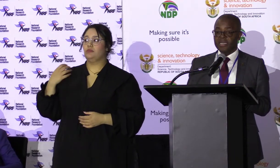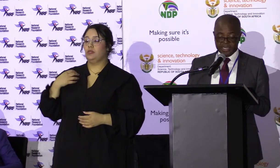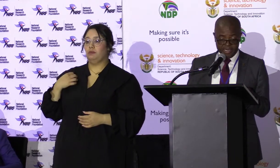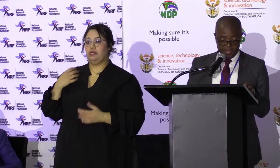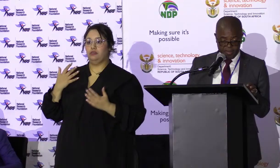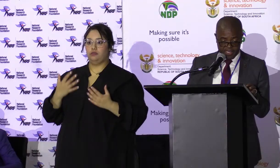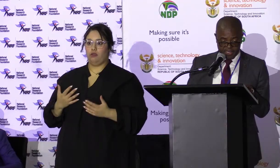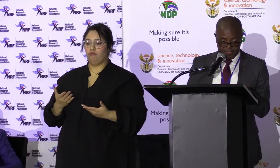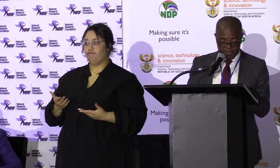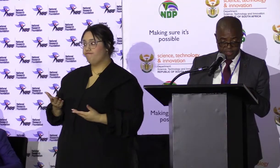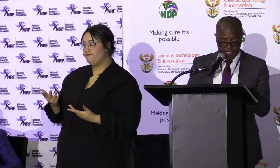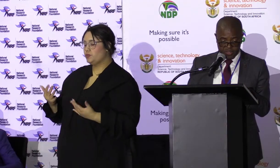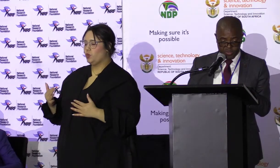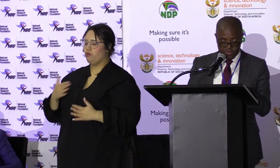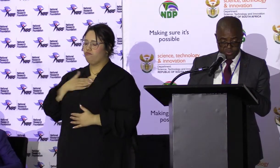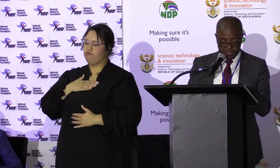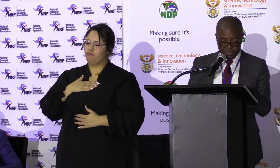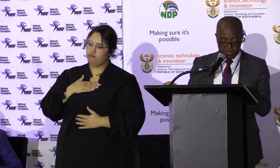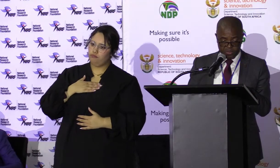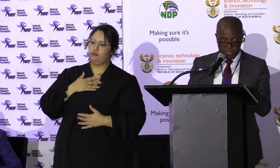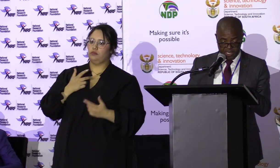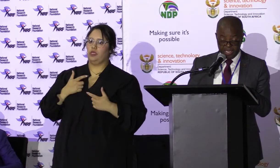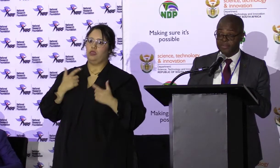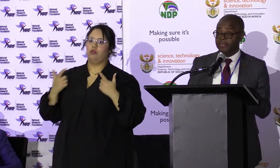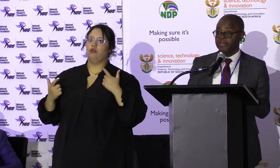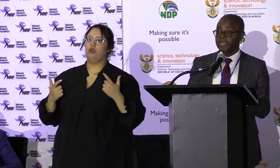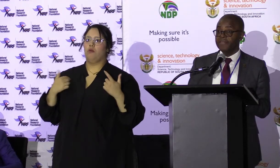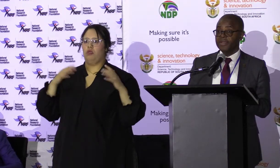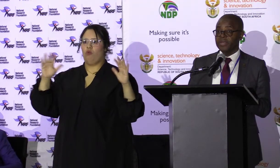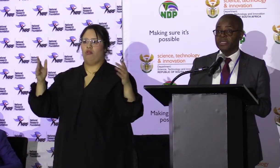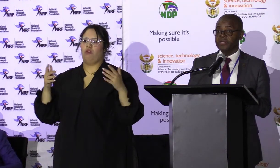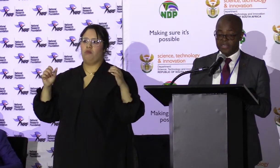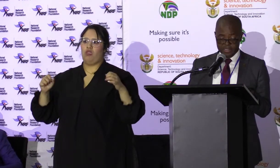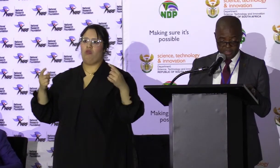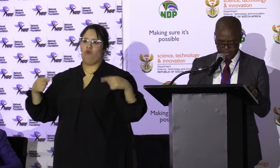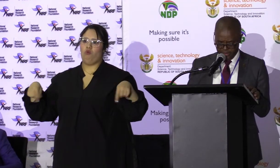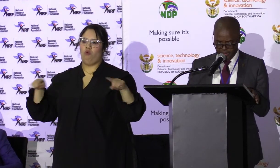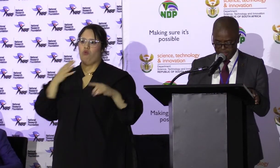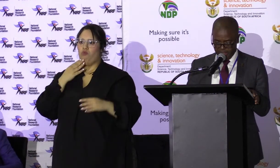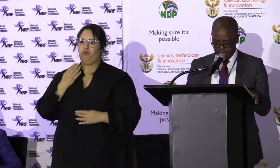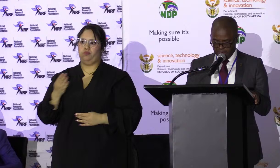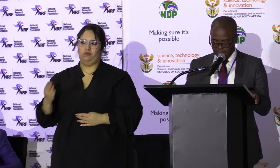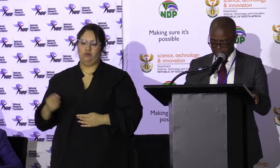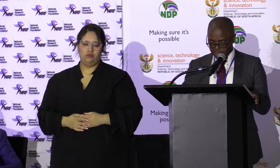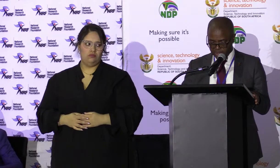It is a great pleasure for me to welcome everyone